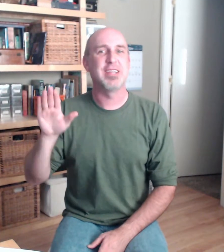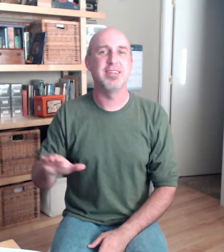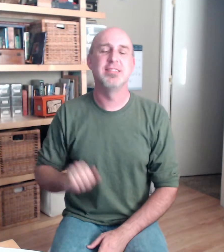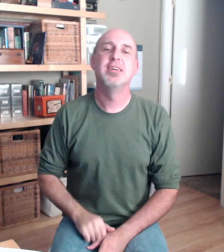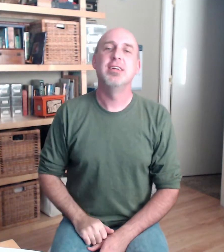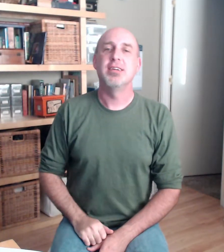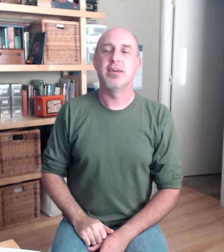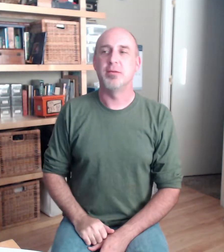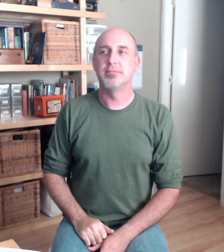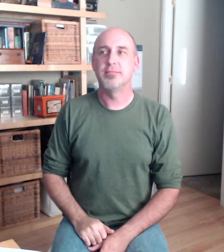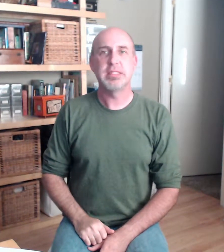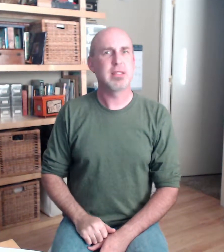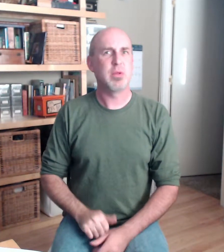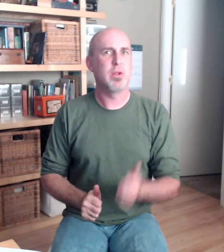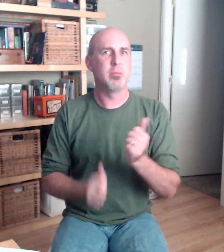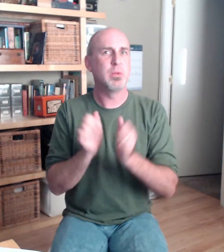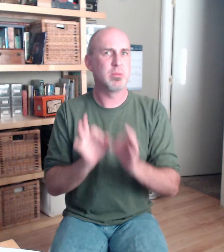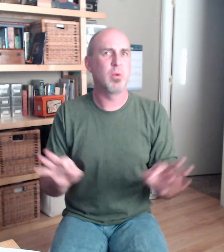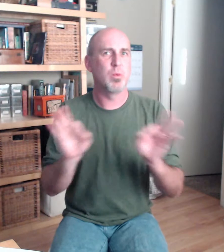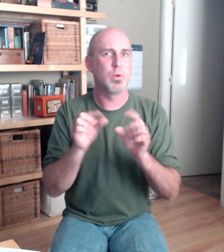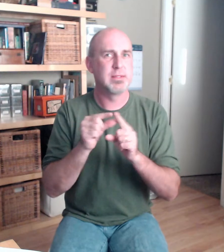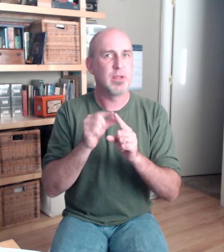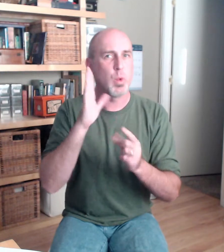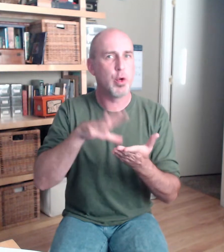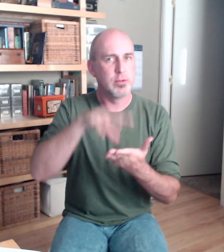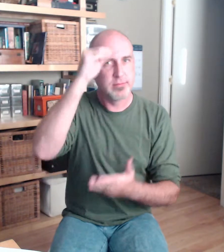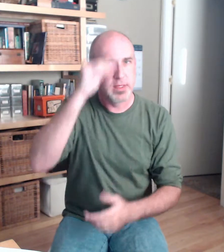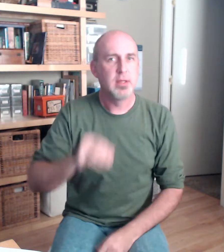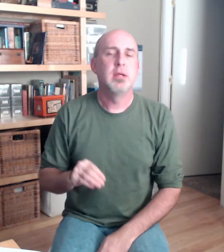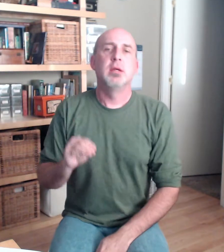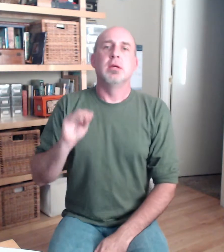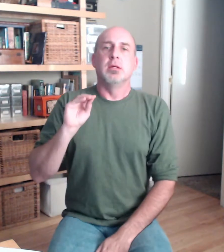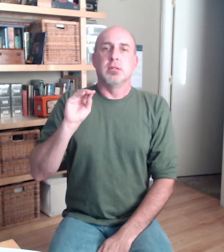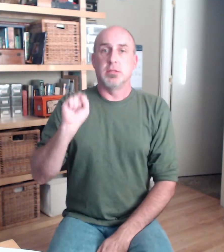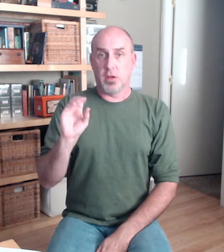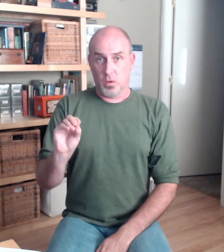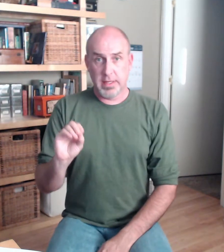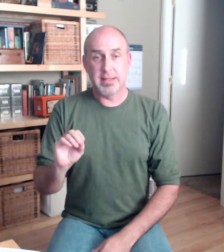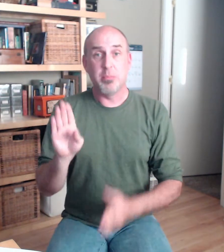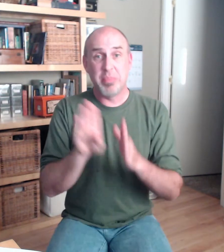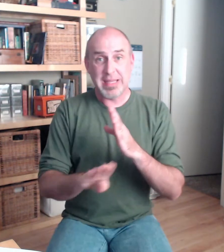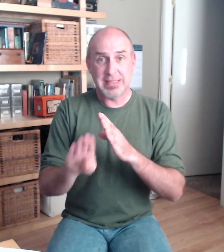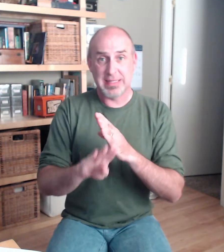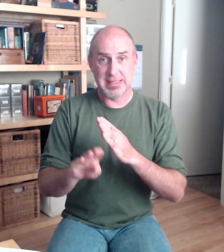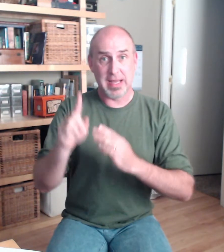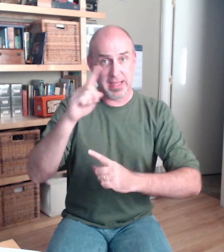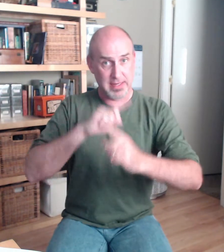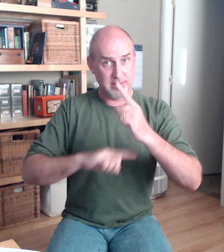child. This is going to be one of the most important words that you will learn. So the basic sign,